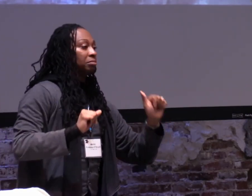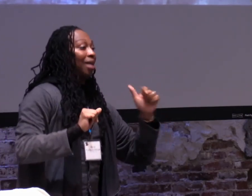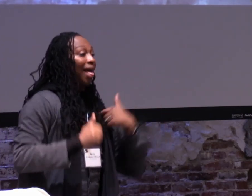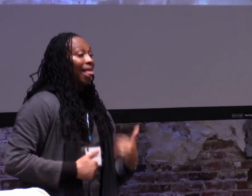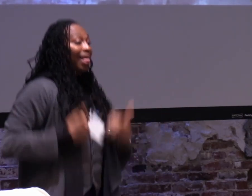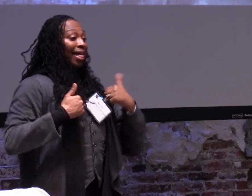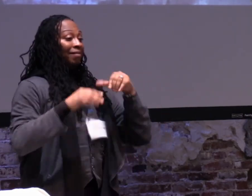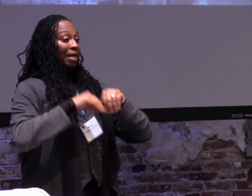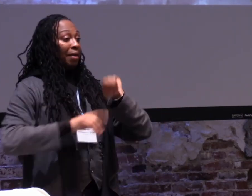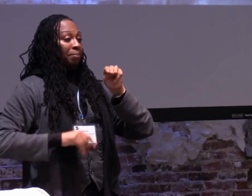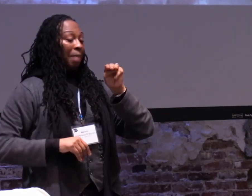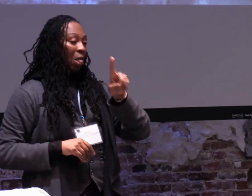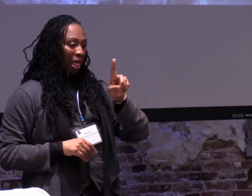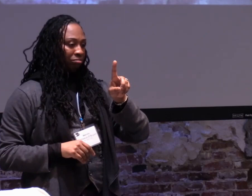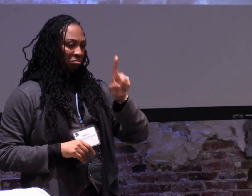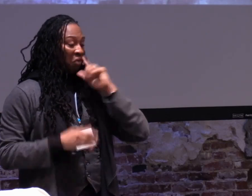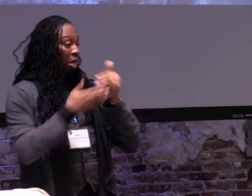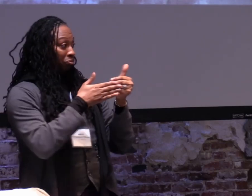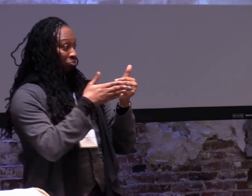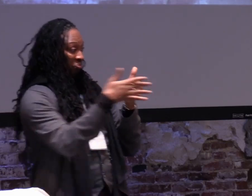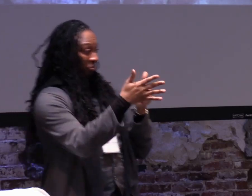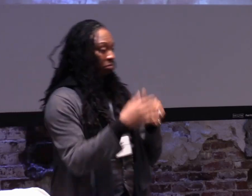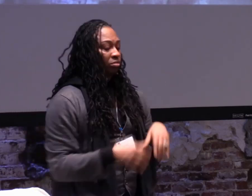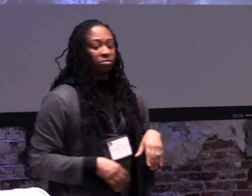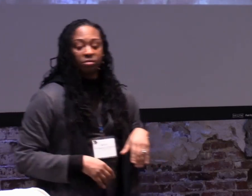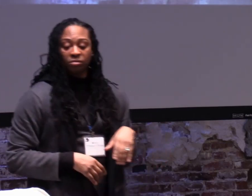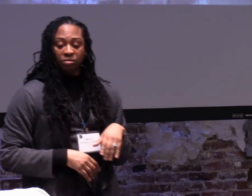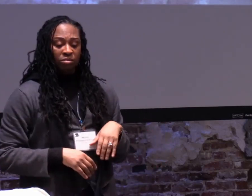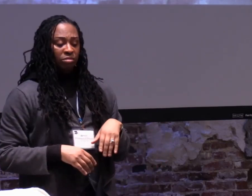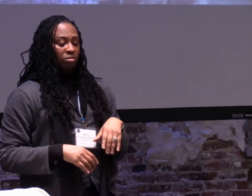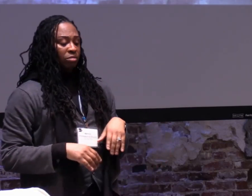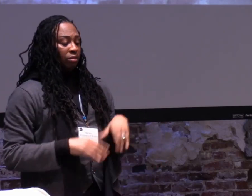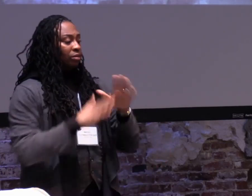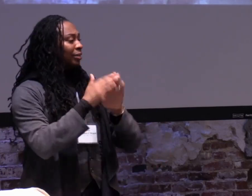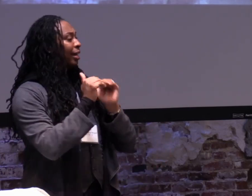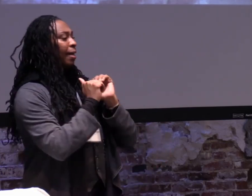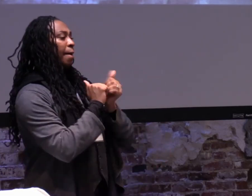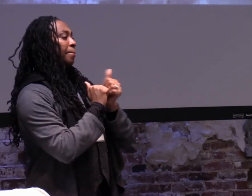Louisiana. And I then lived in Maryland.